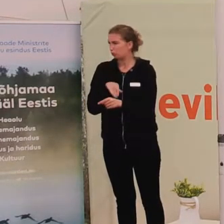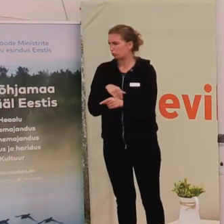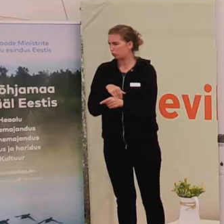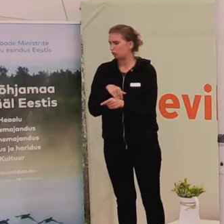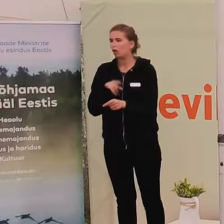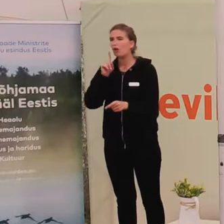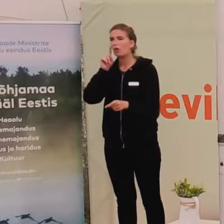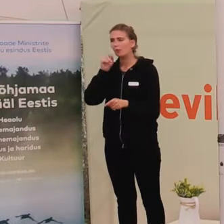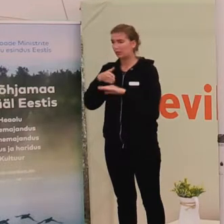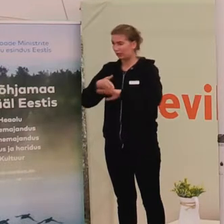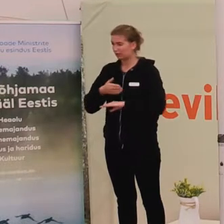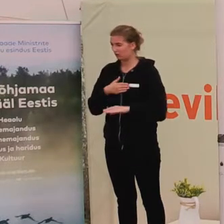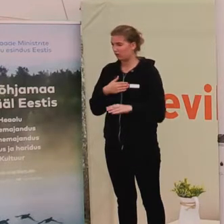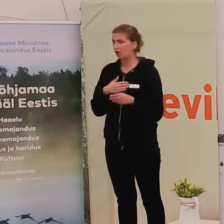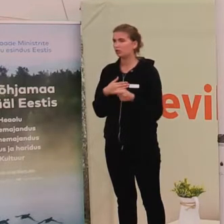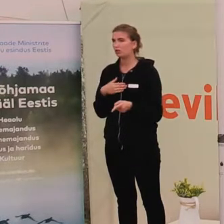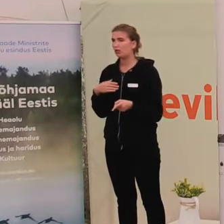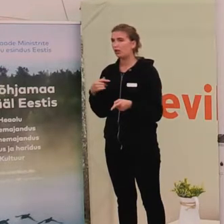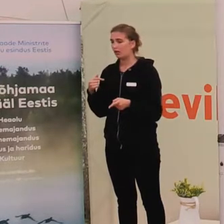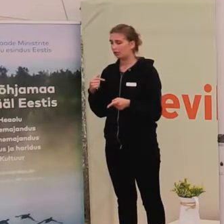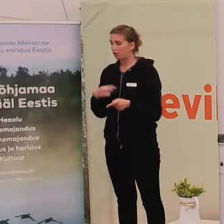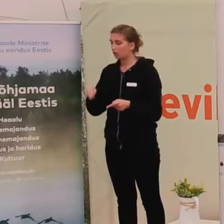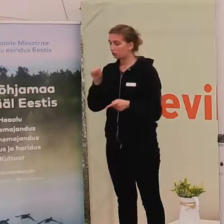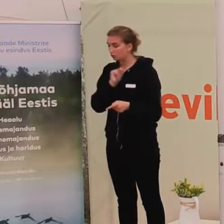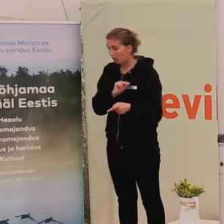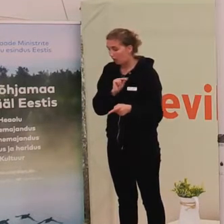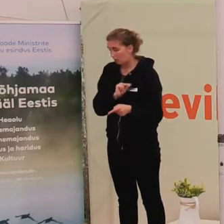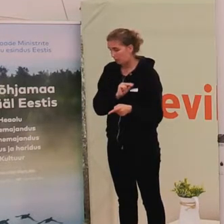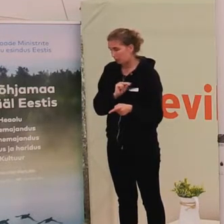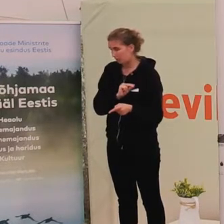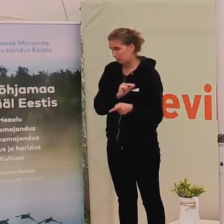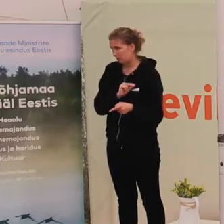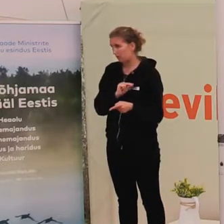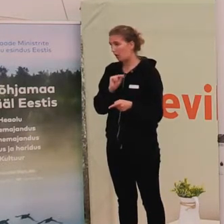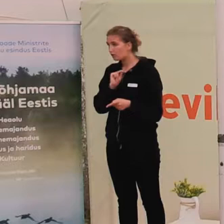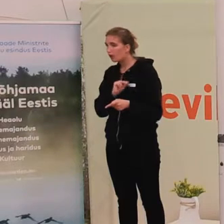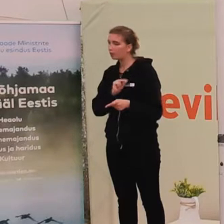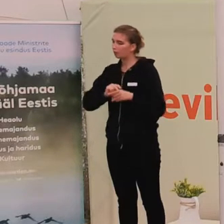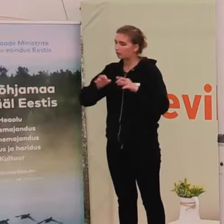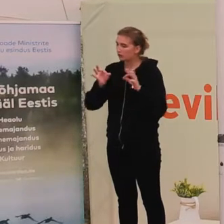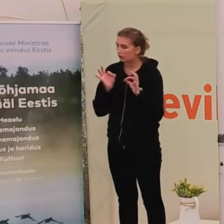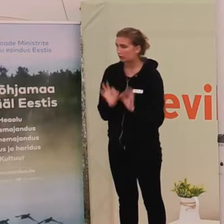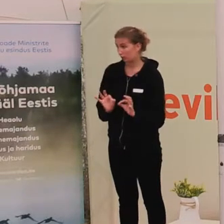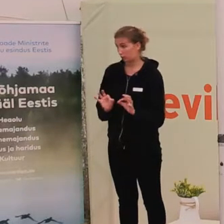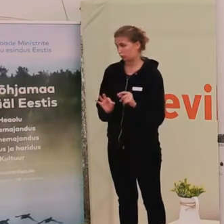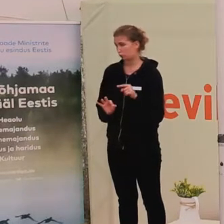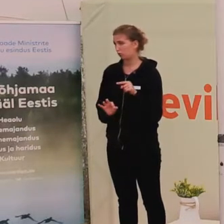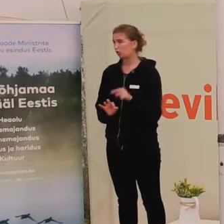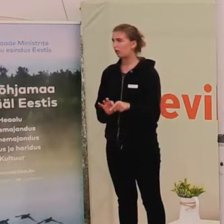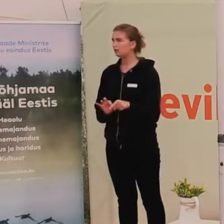that as long as consuming a high rate of consumption